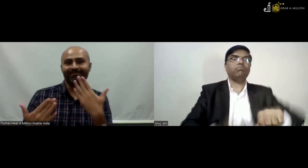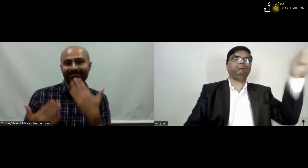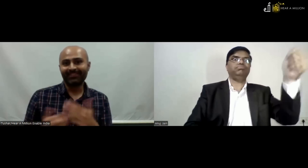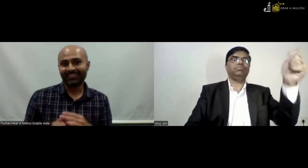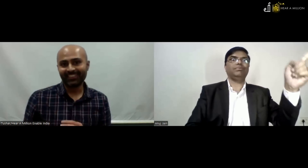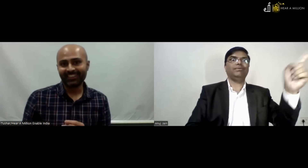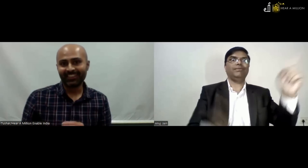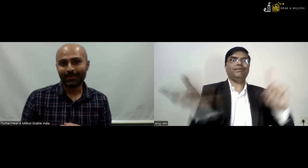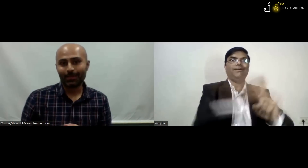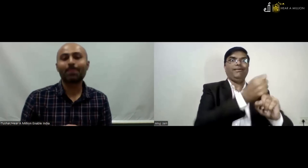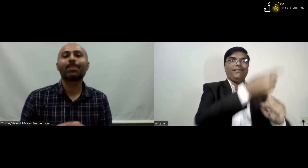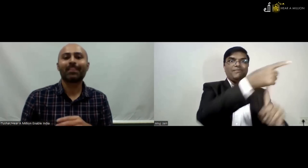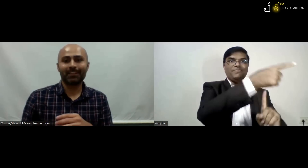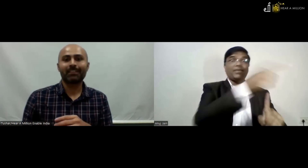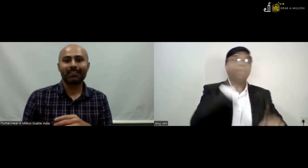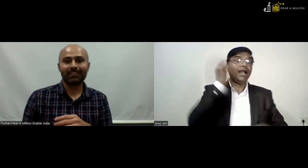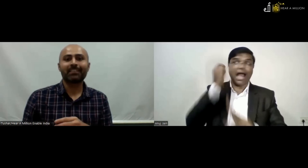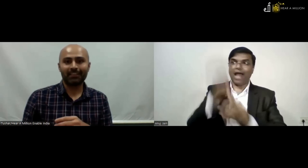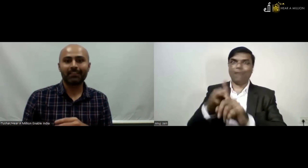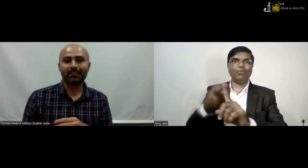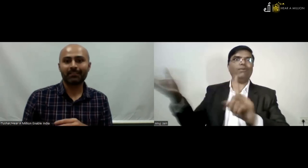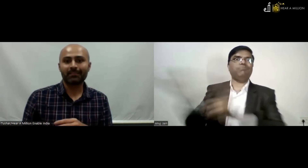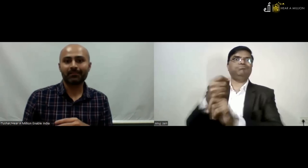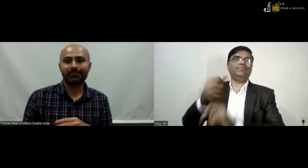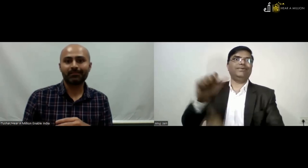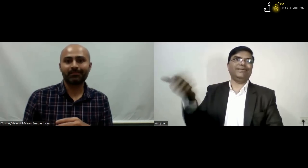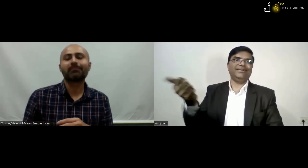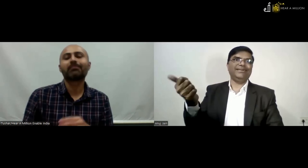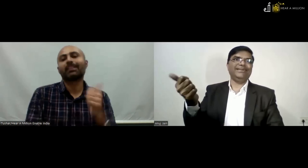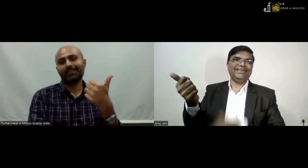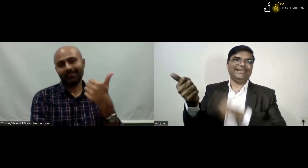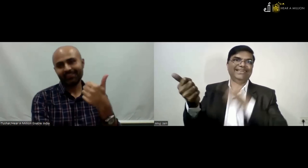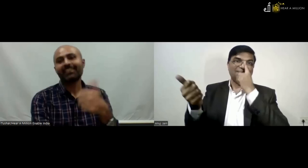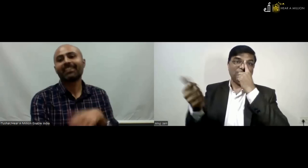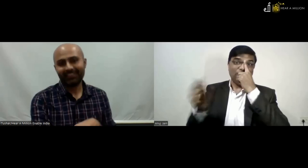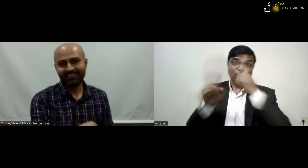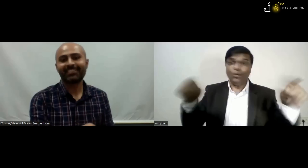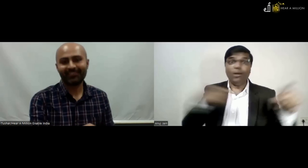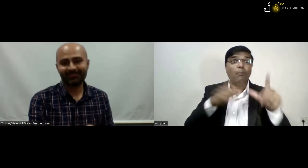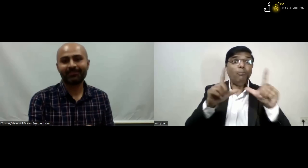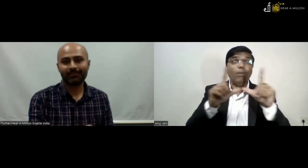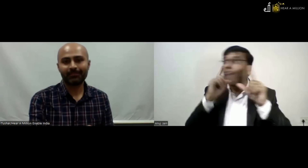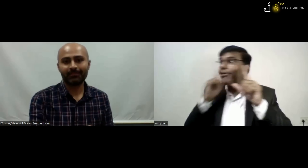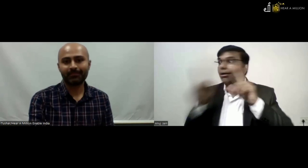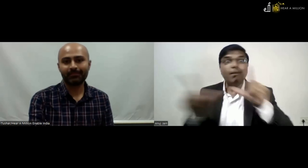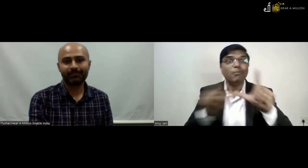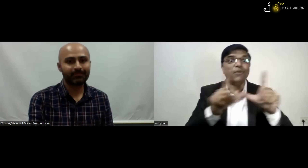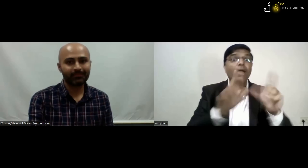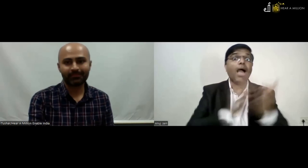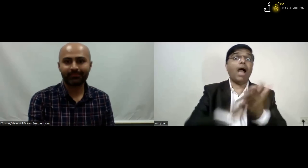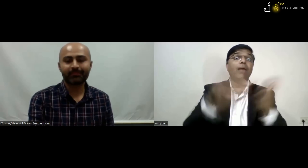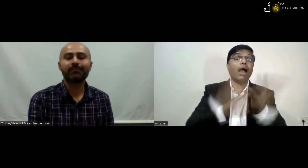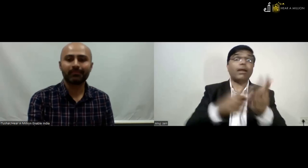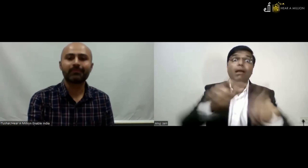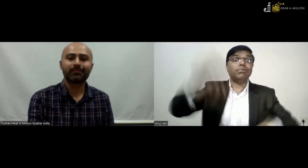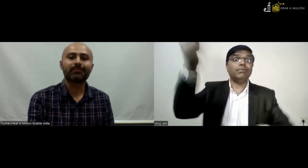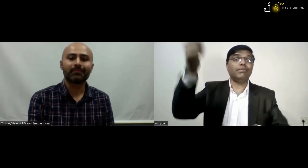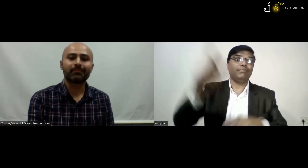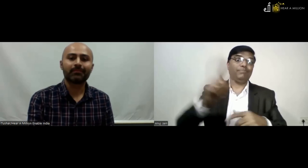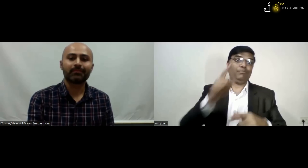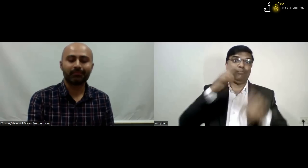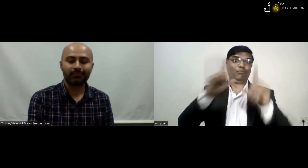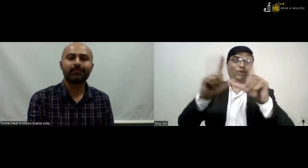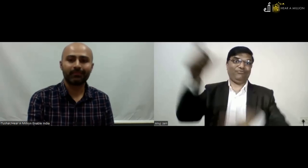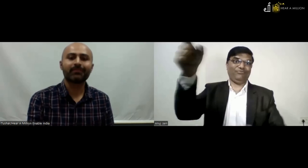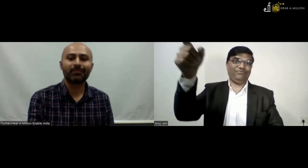forward. Himachal Pradesh was a very good example. Kanpur also, you see things work. And if you